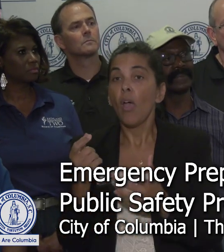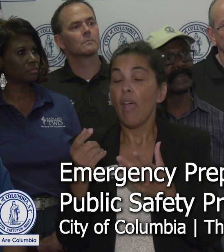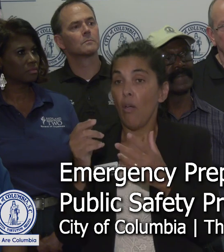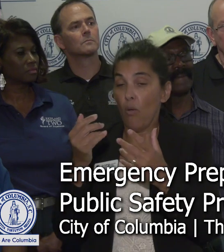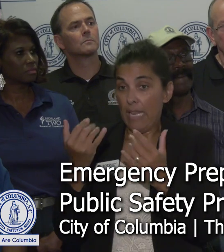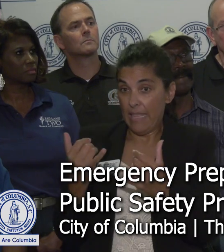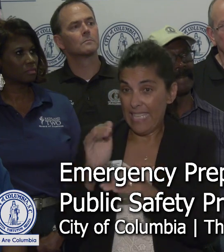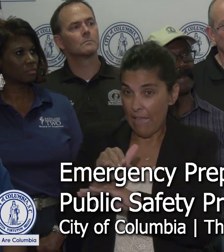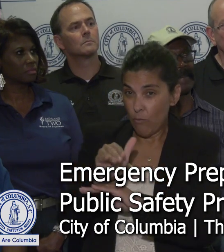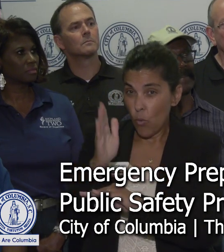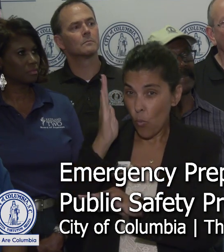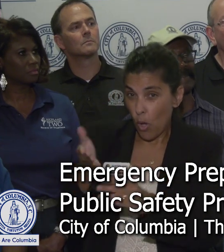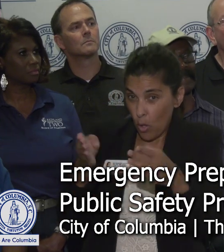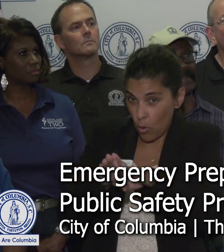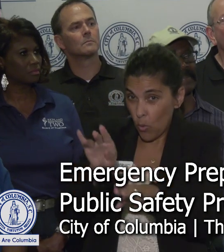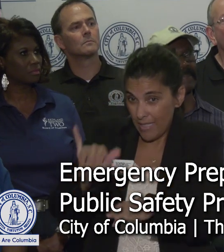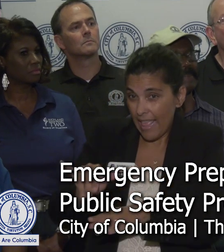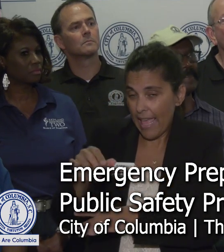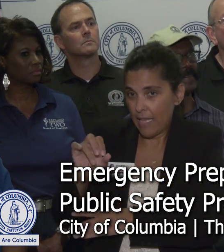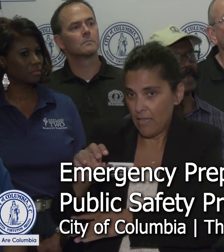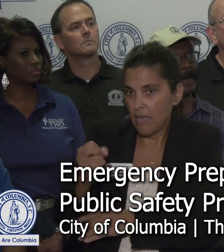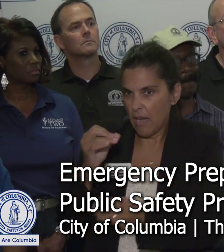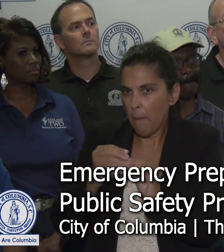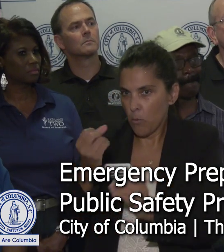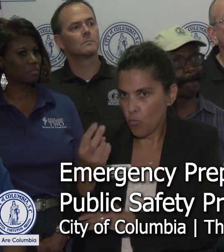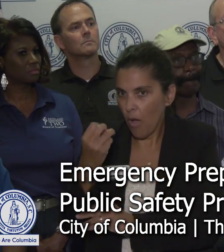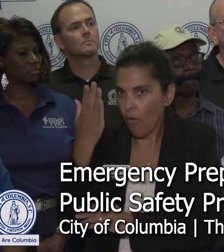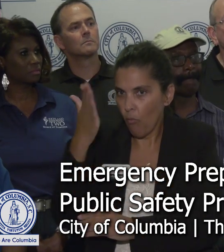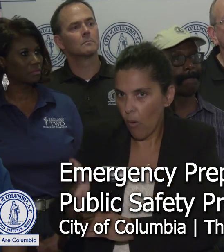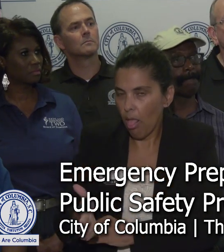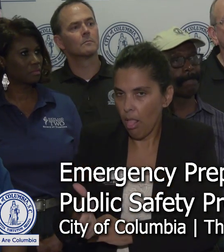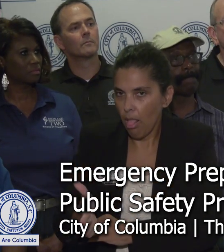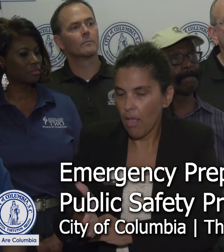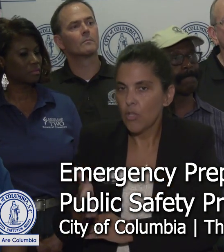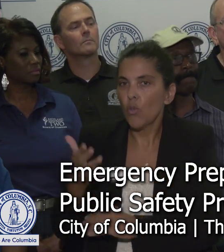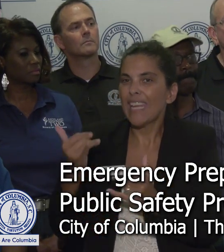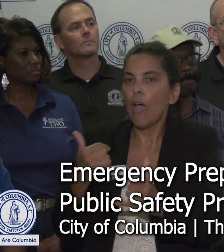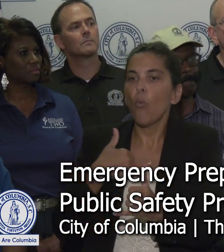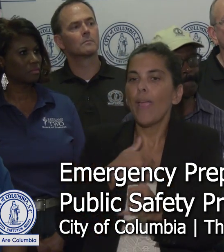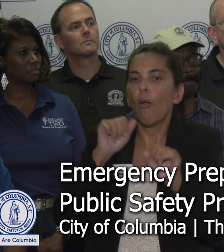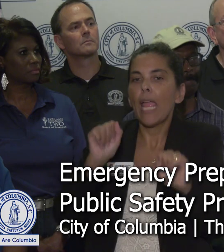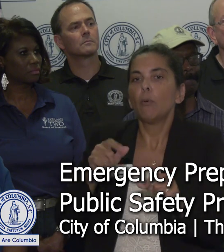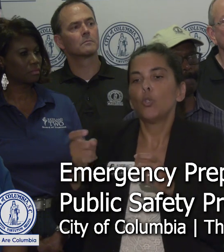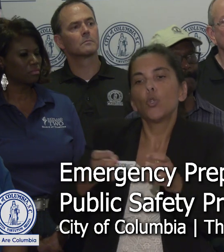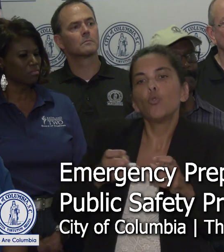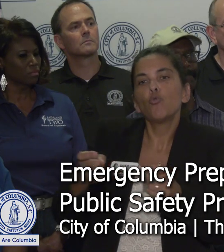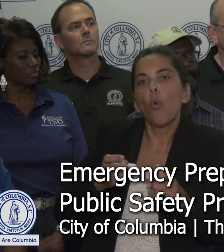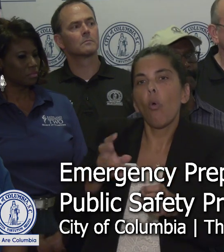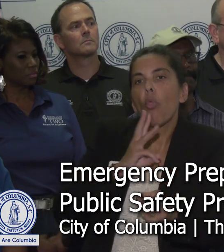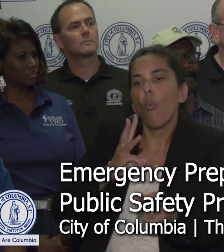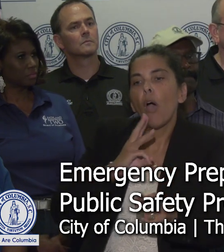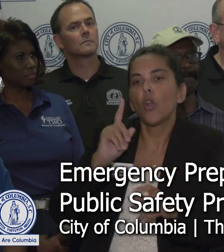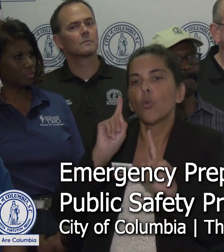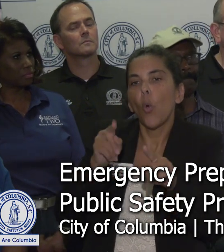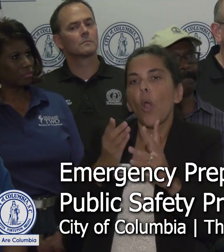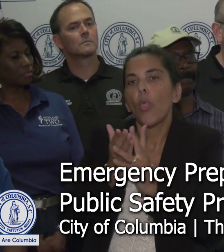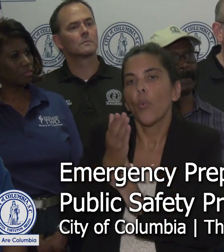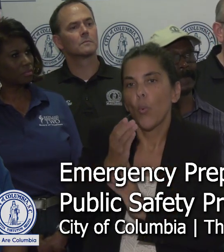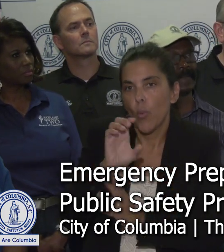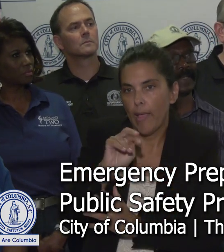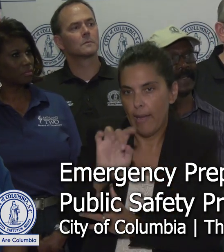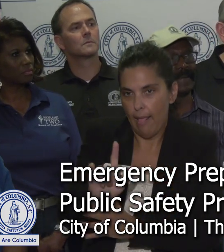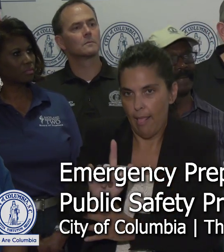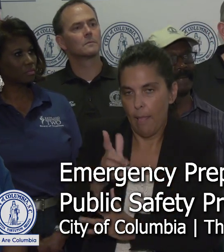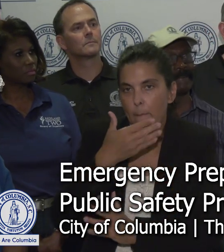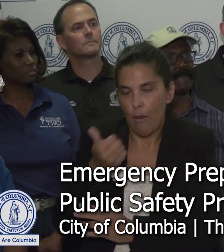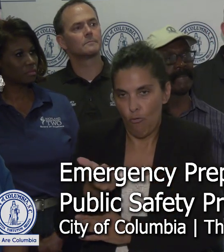we're, from a control of flow into the canal, we're in a much better position. We also, again, we've got a temporary